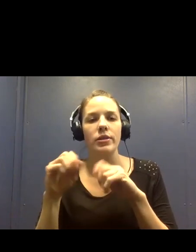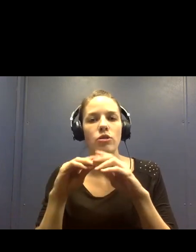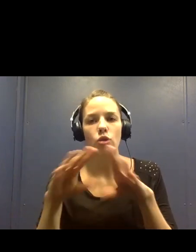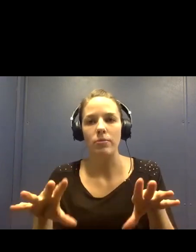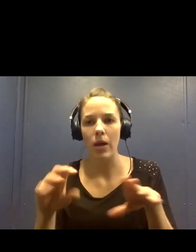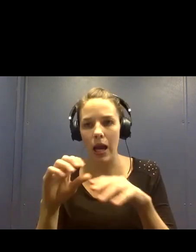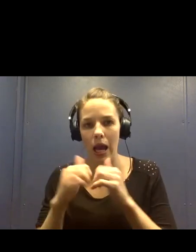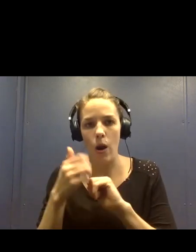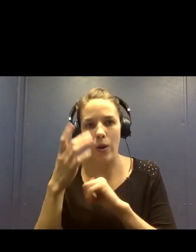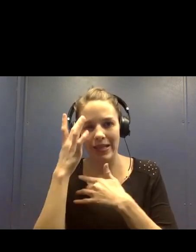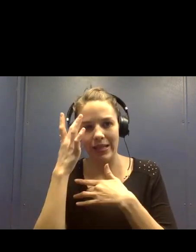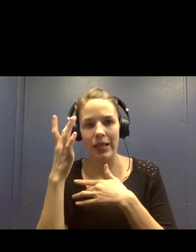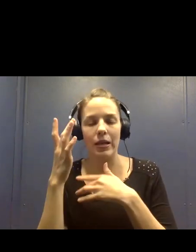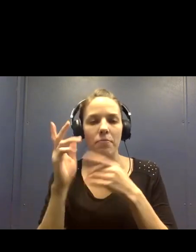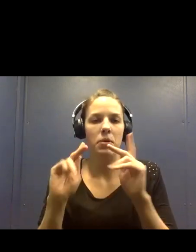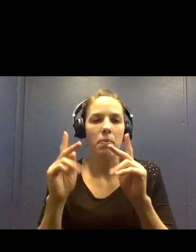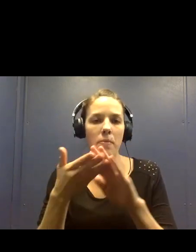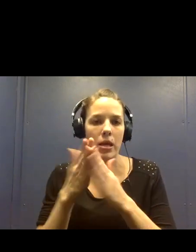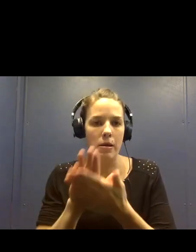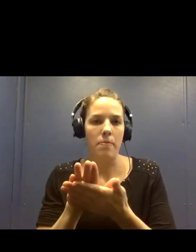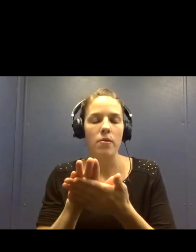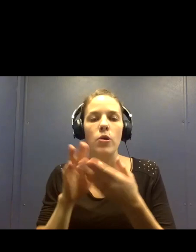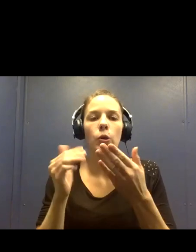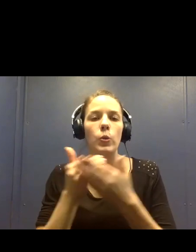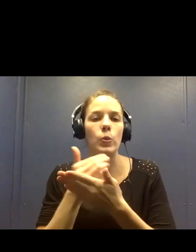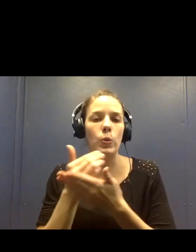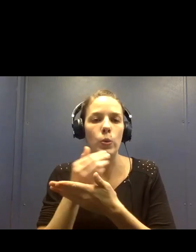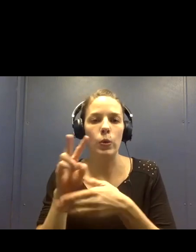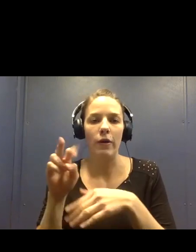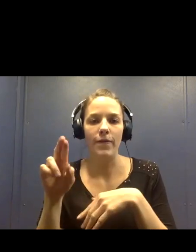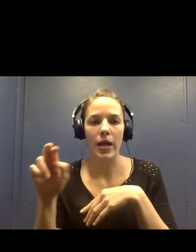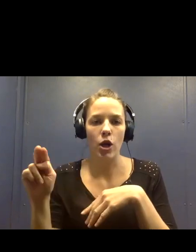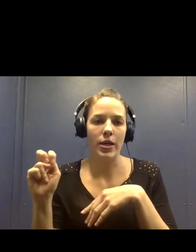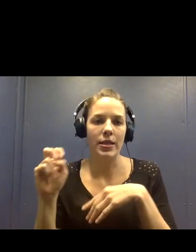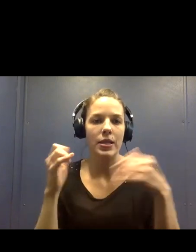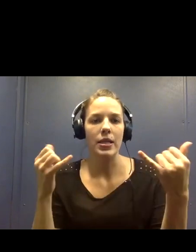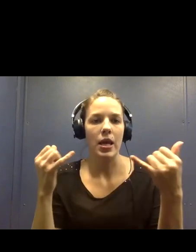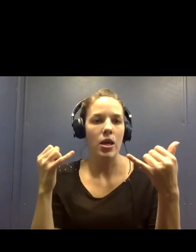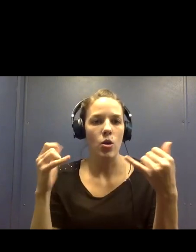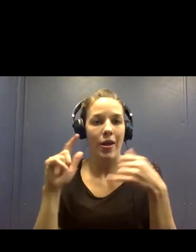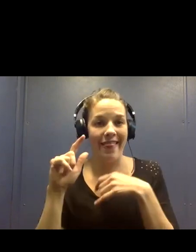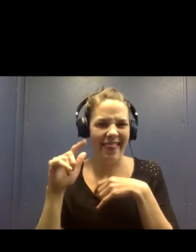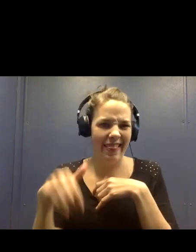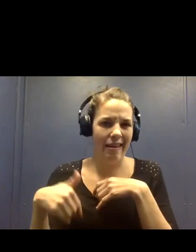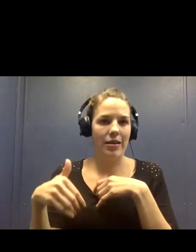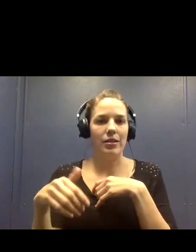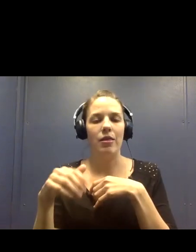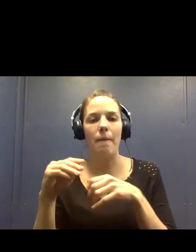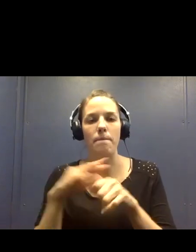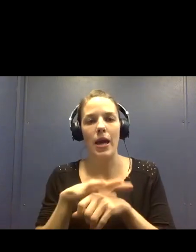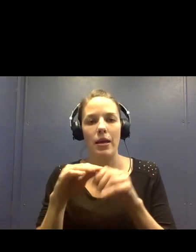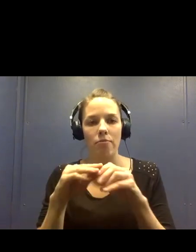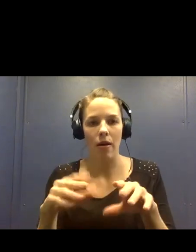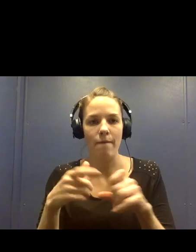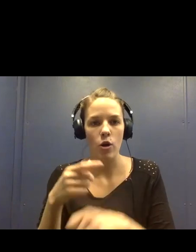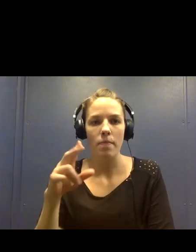how sick they make people. There are new variants now, late in the pandemic, from the